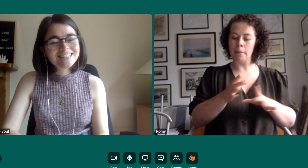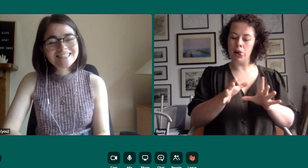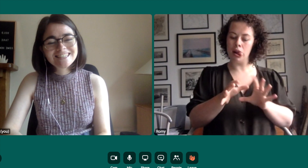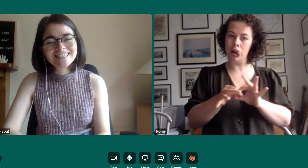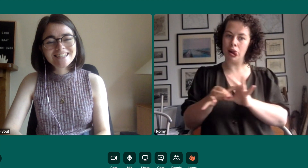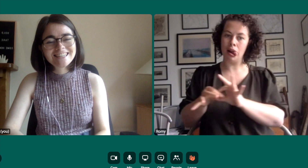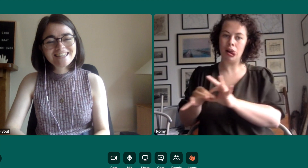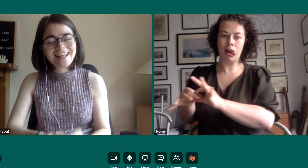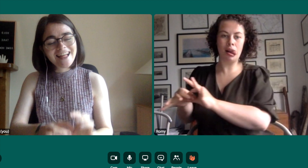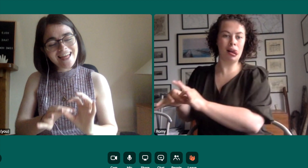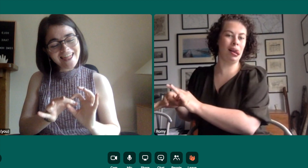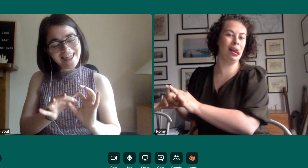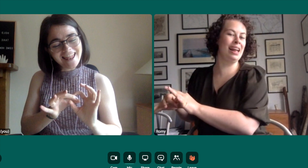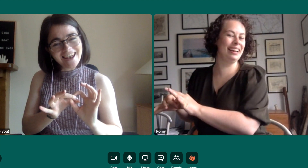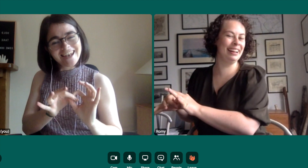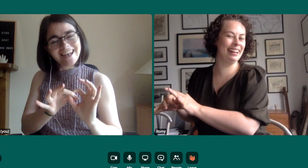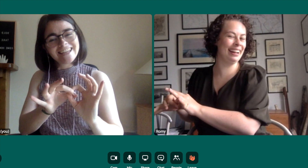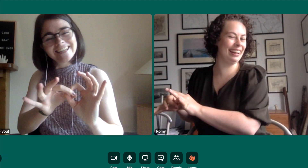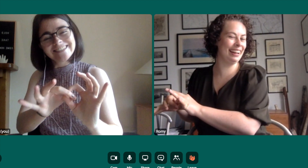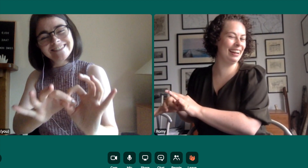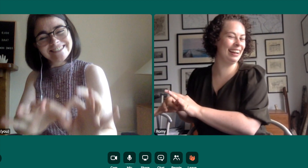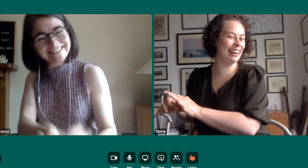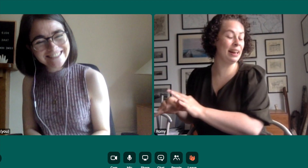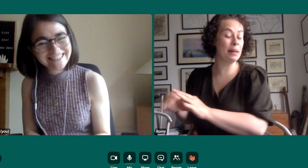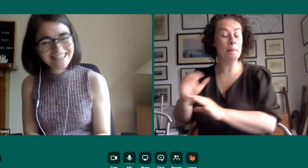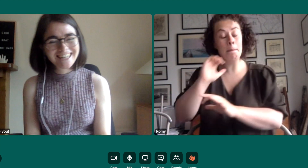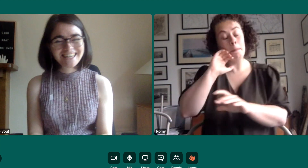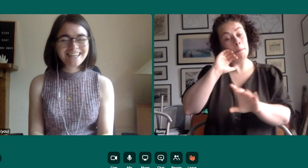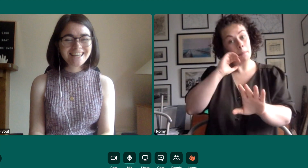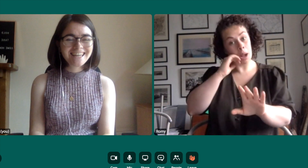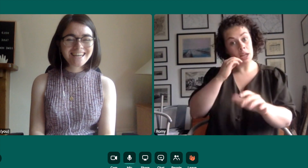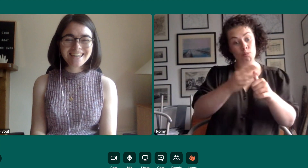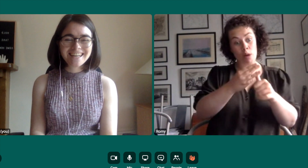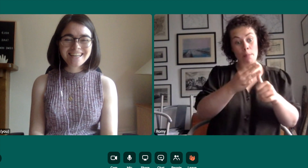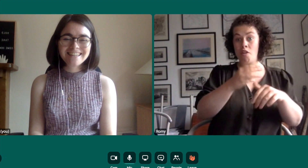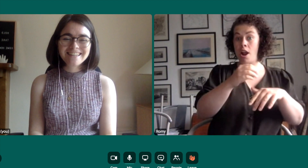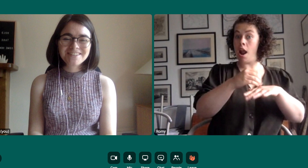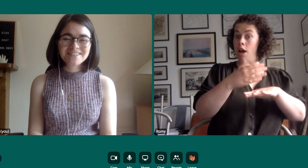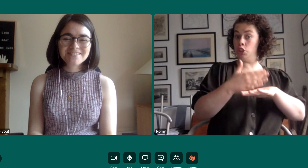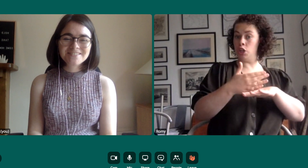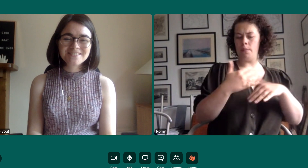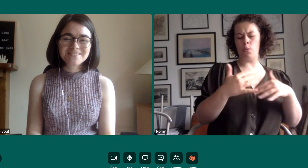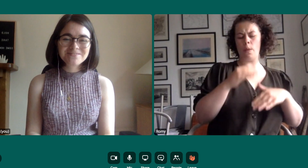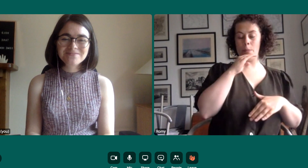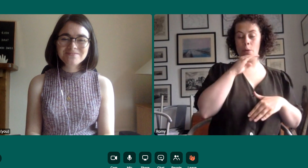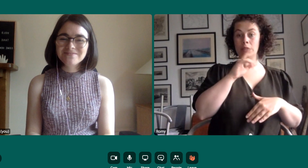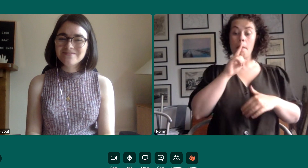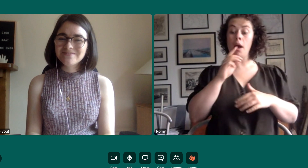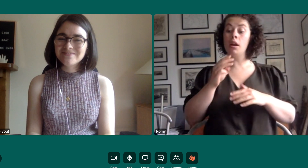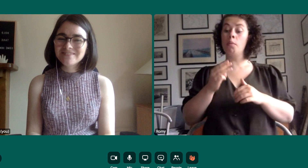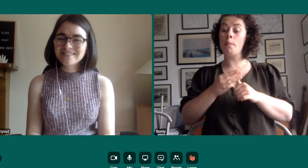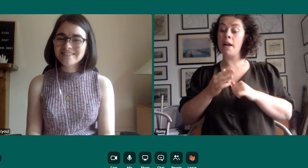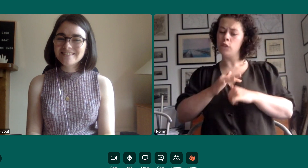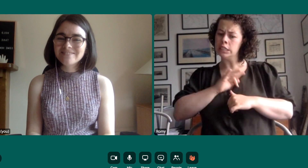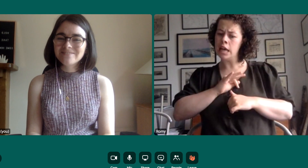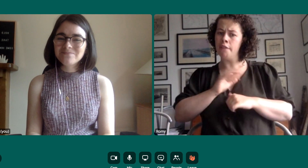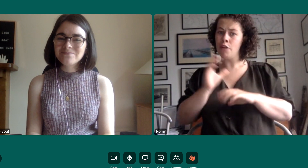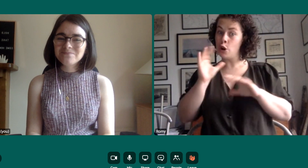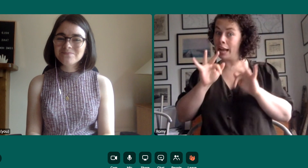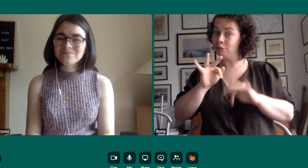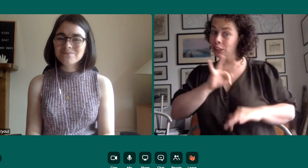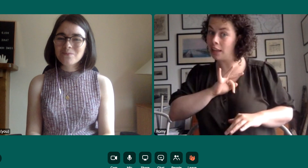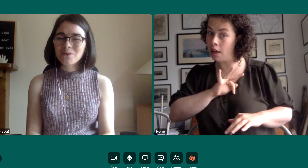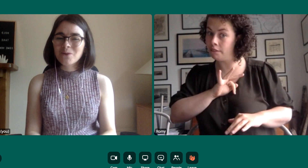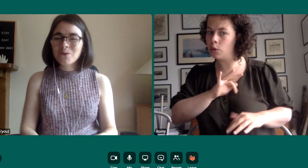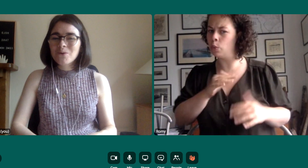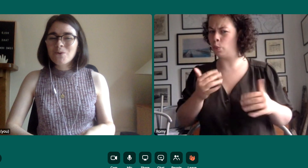Linkage. You know, because Ciara, preparation on the job is important, but preparation and looking after yourself is also important.